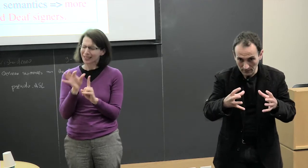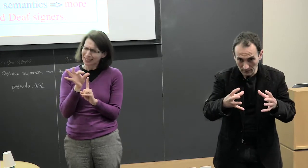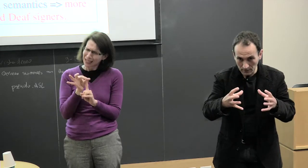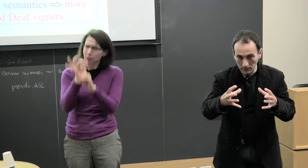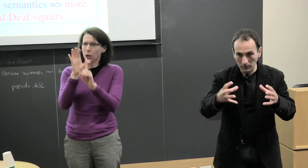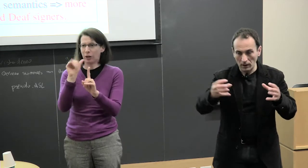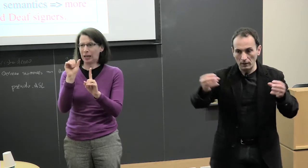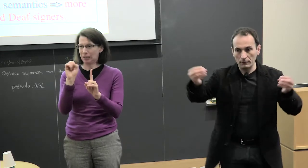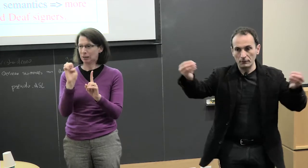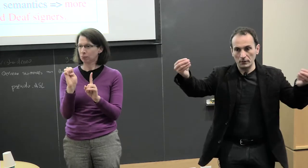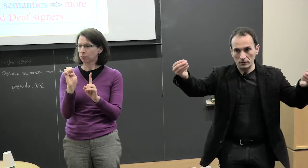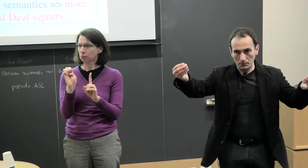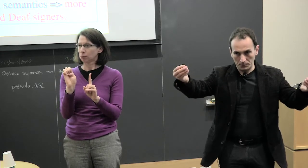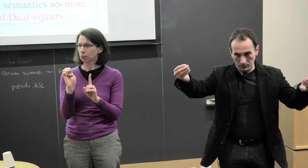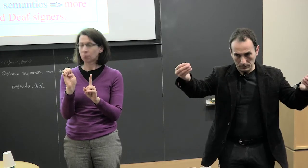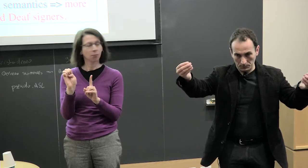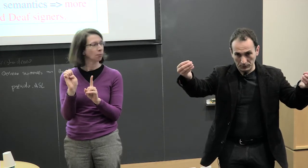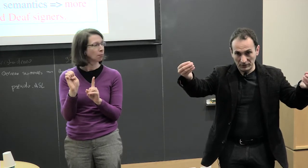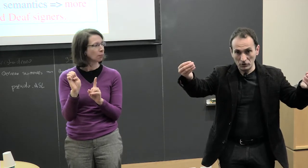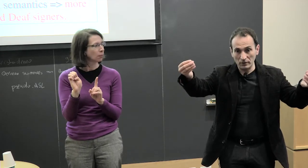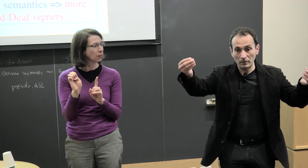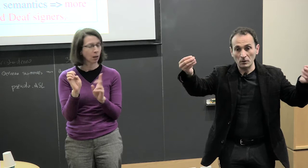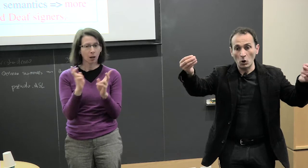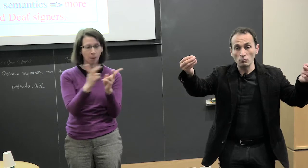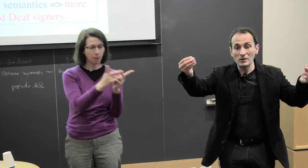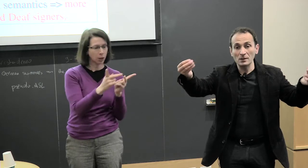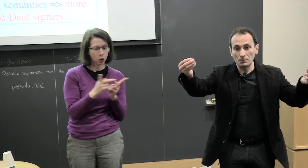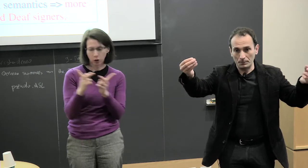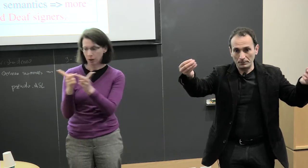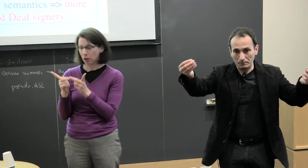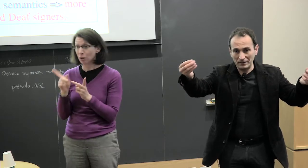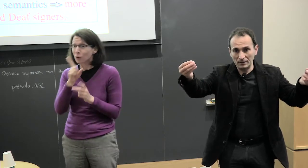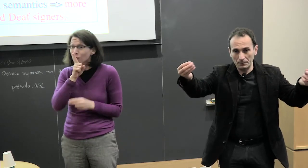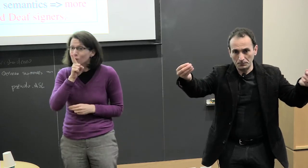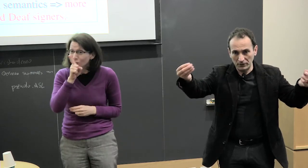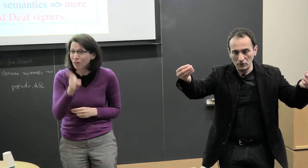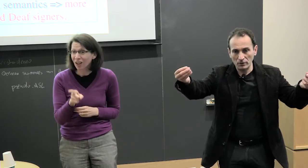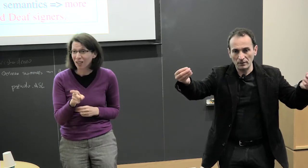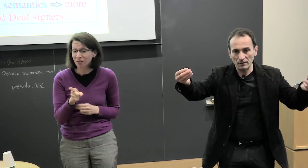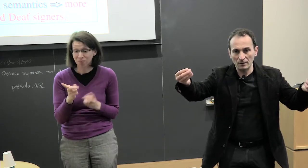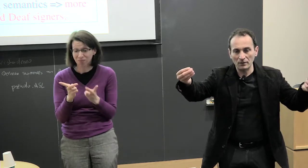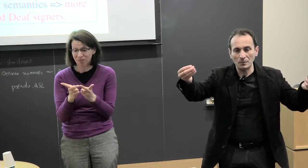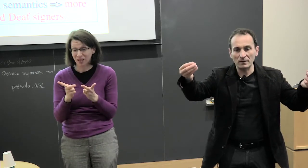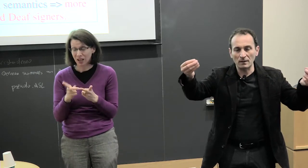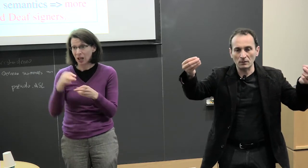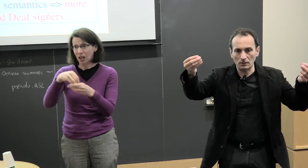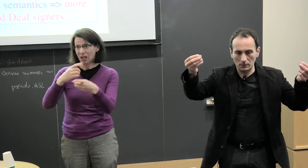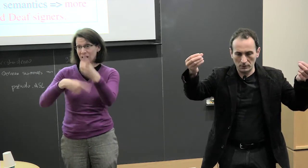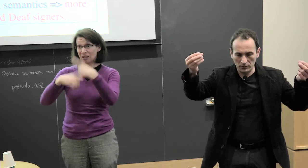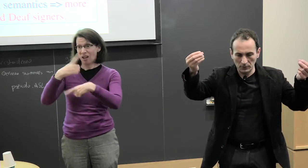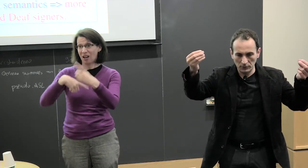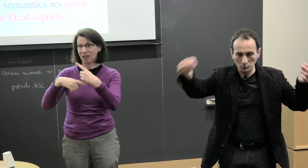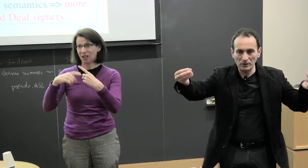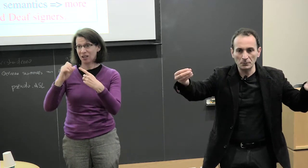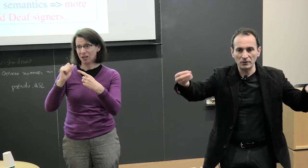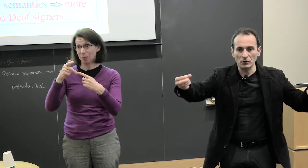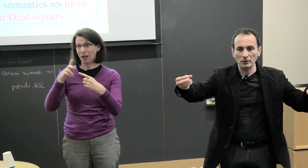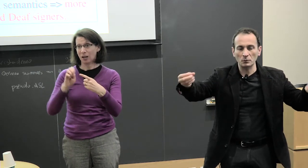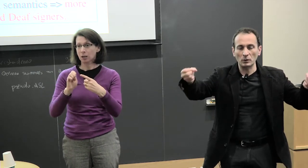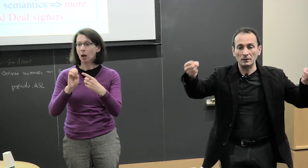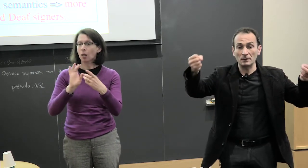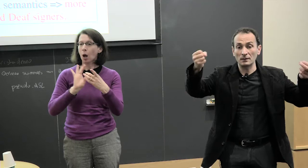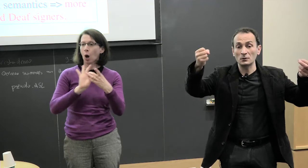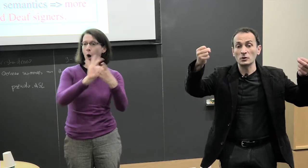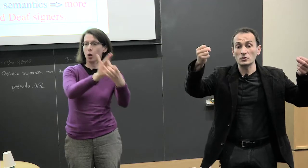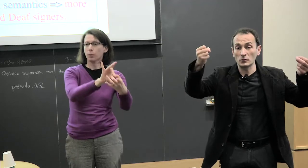case of, you know, positions that are real, basically positions in a signing space that correspond to real